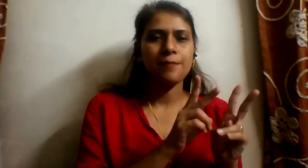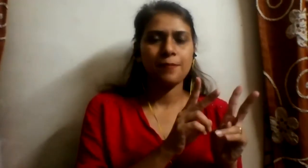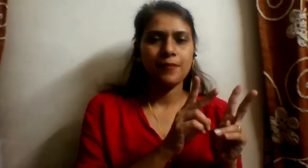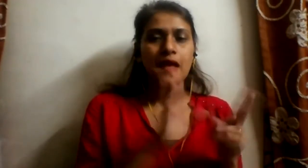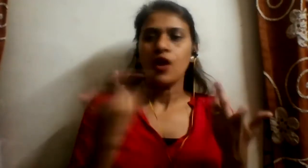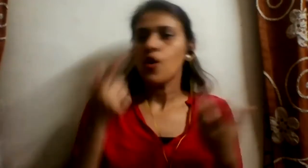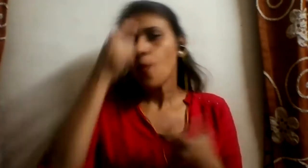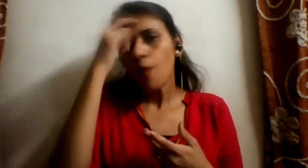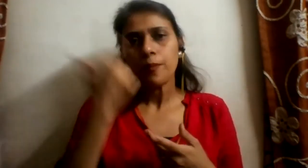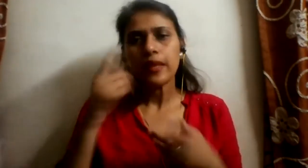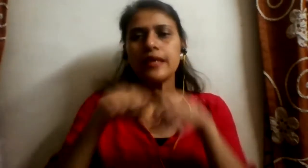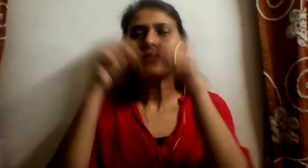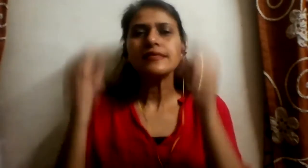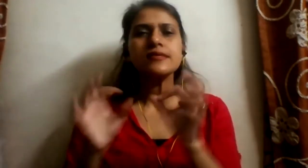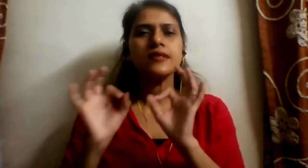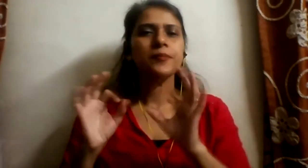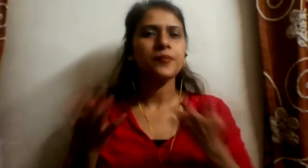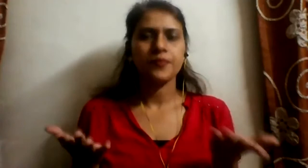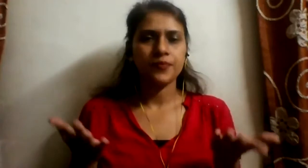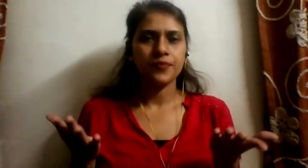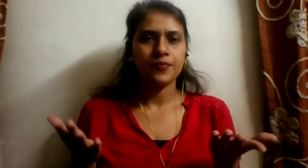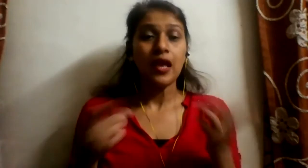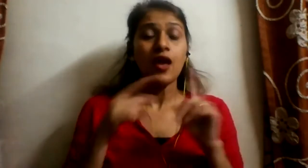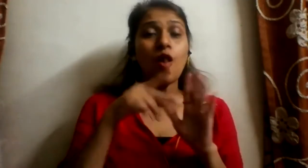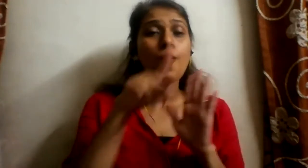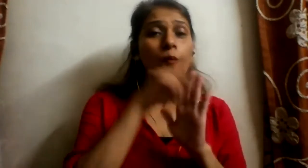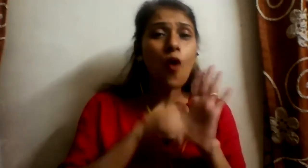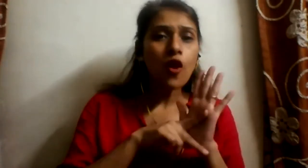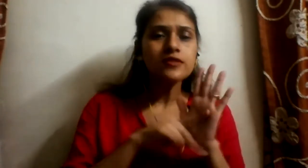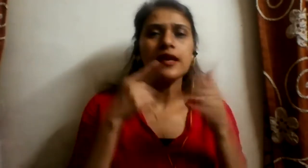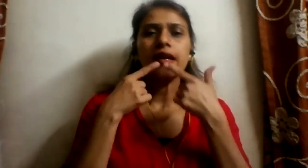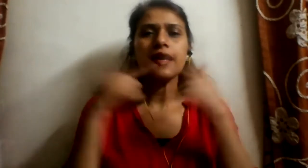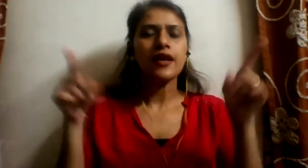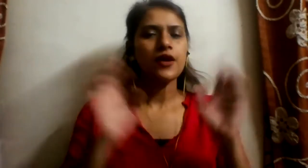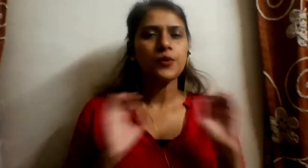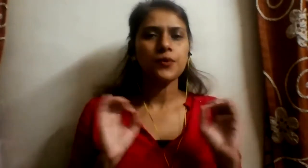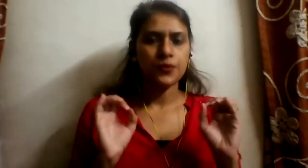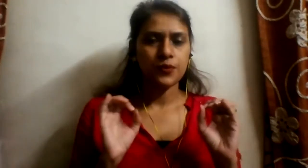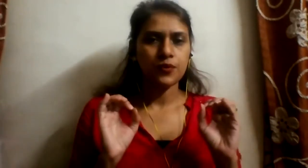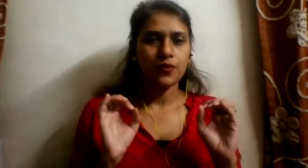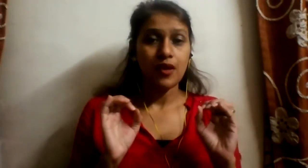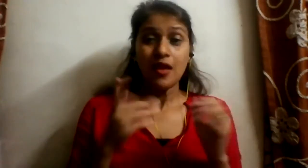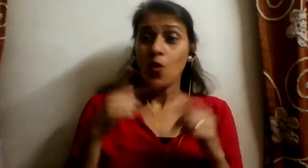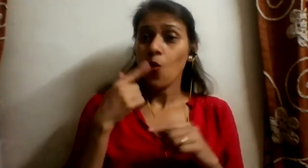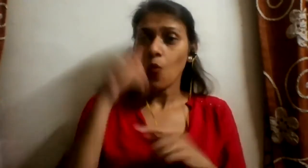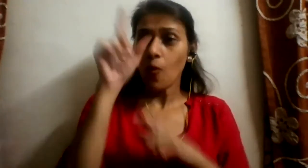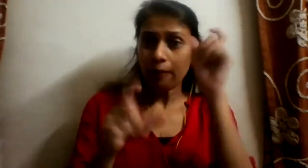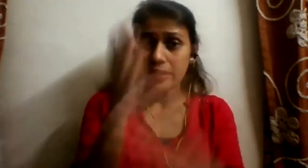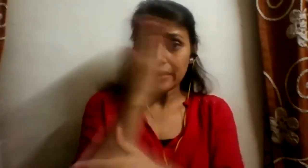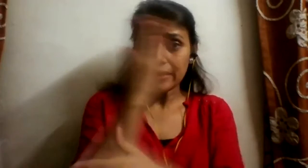any declared policy on what these high support, how you would provide support to people